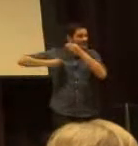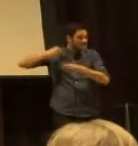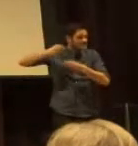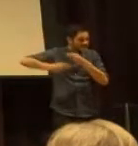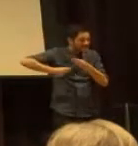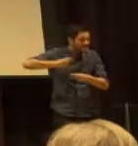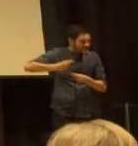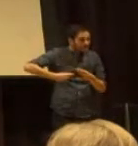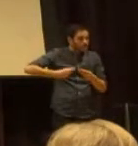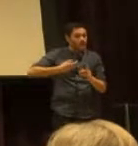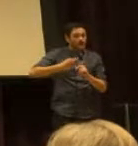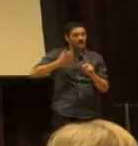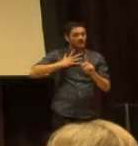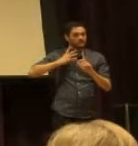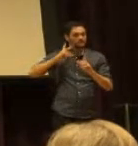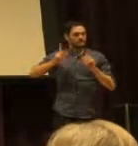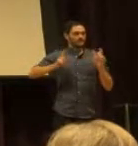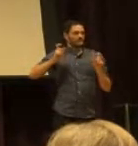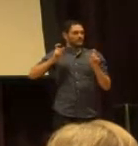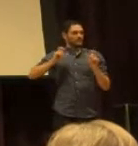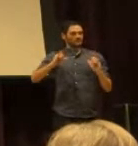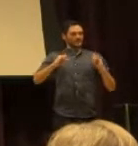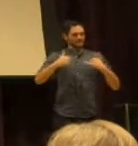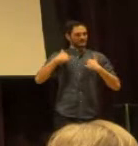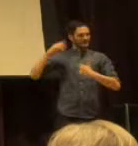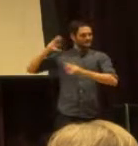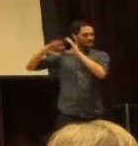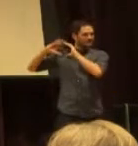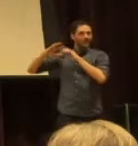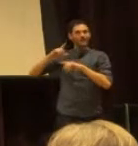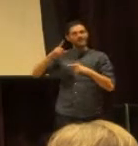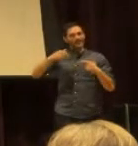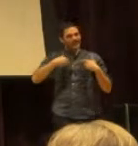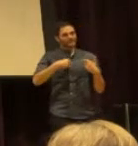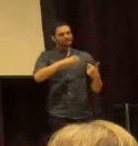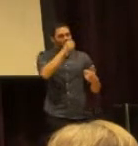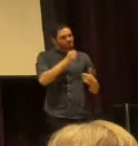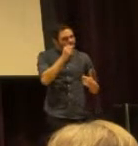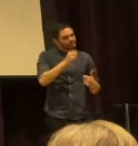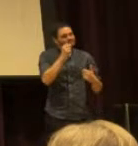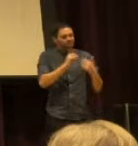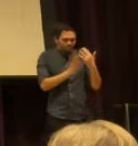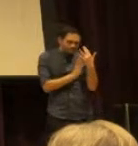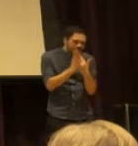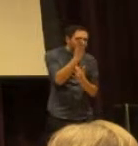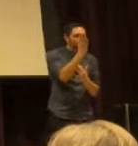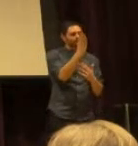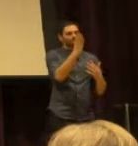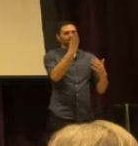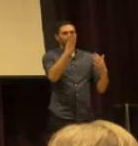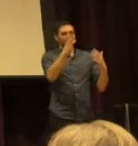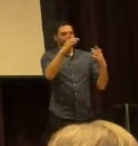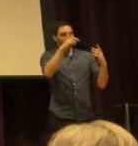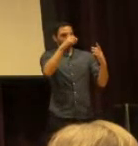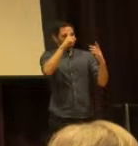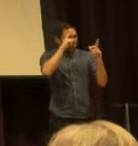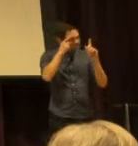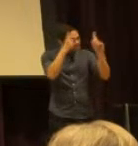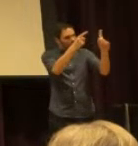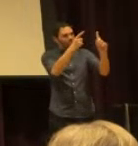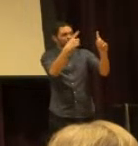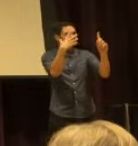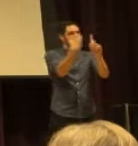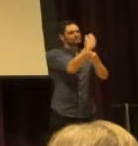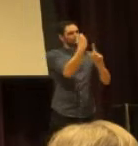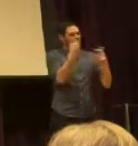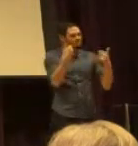my ancestors of resiliency, grit, of determination, of a will to persevere and to be